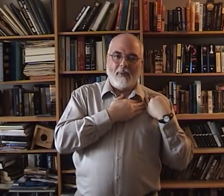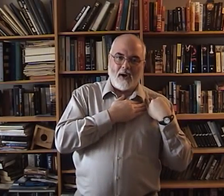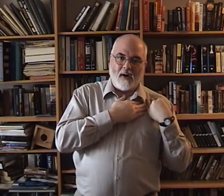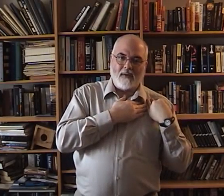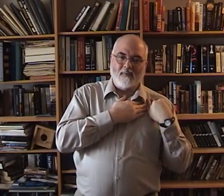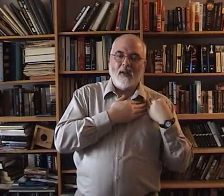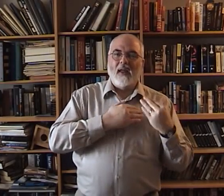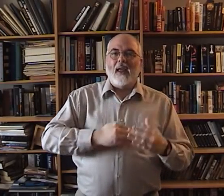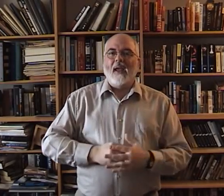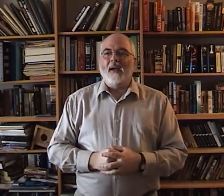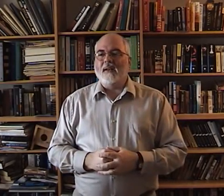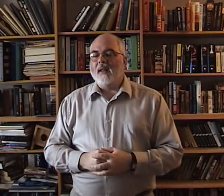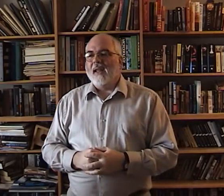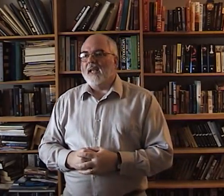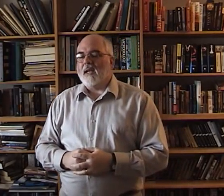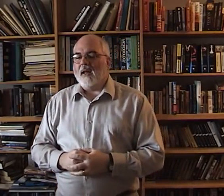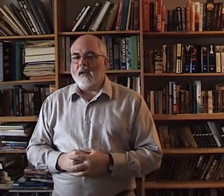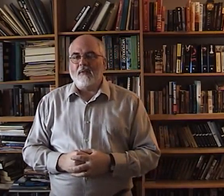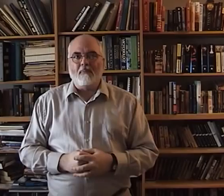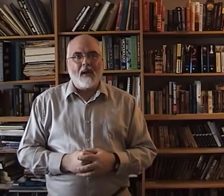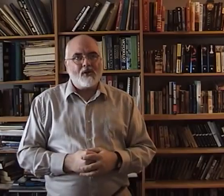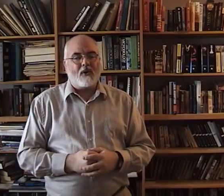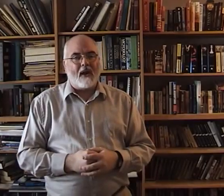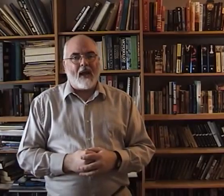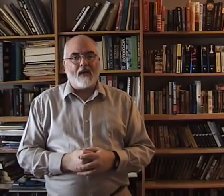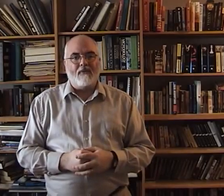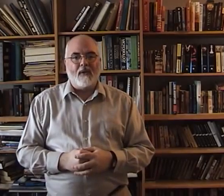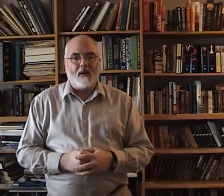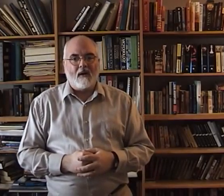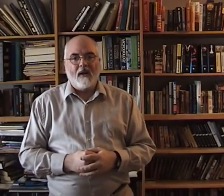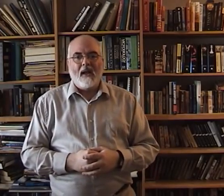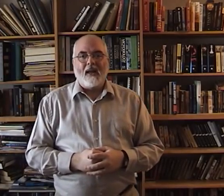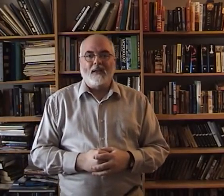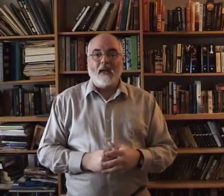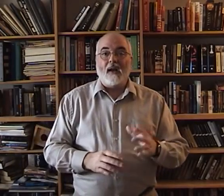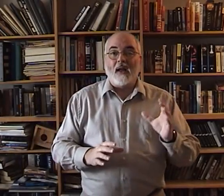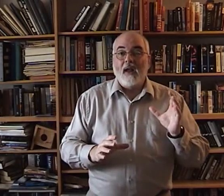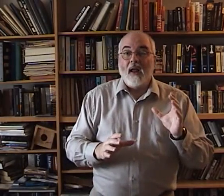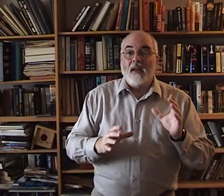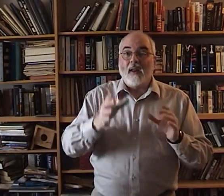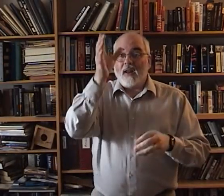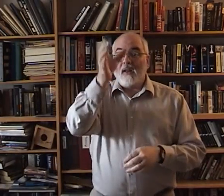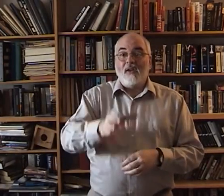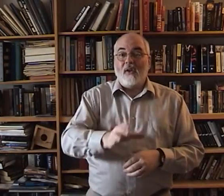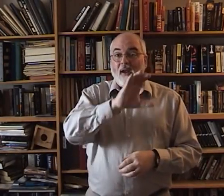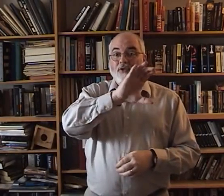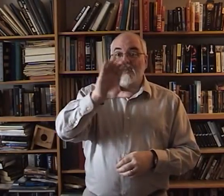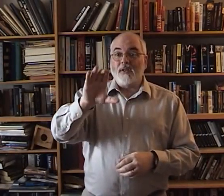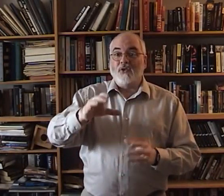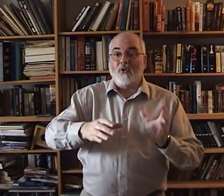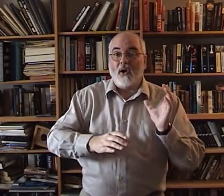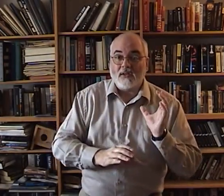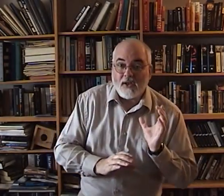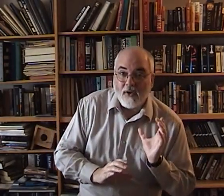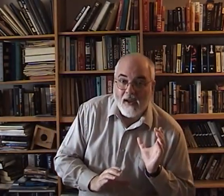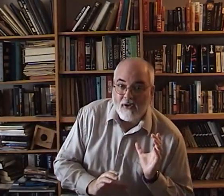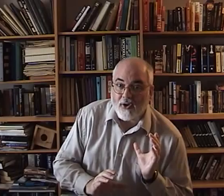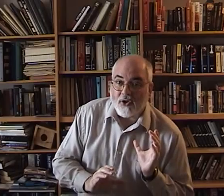Bear. And it's kind of, the picture I have there, it's kind of like you have Jesus' cross and you have it on your